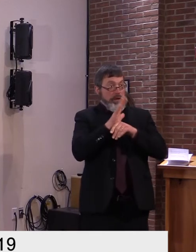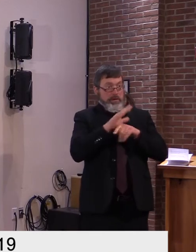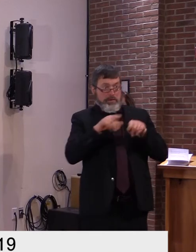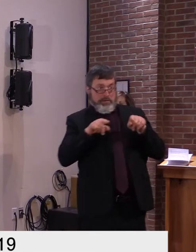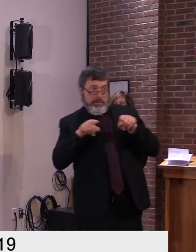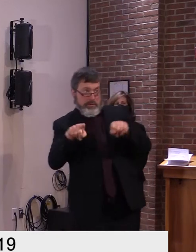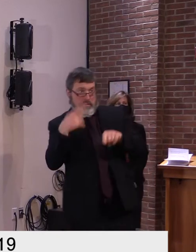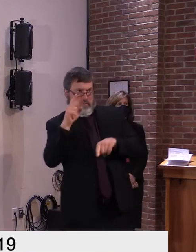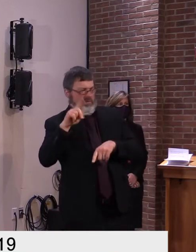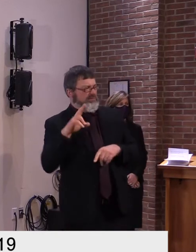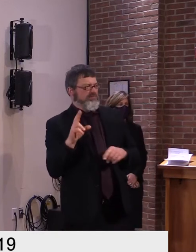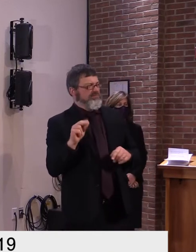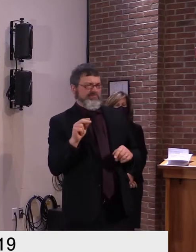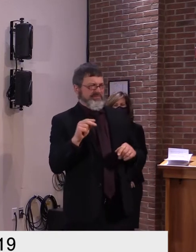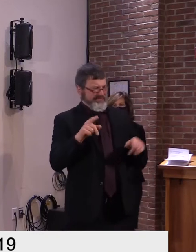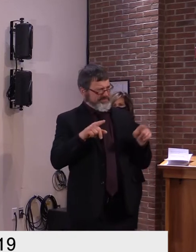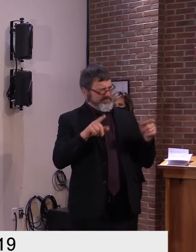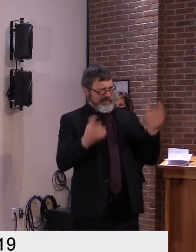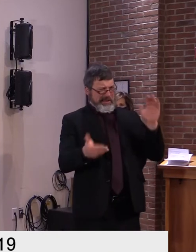the